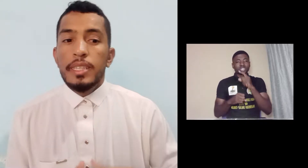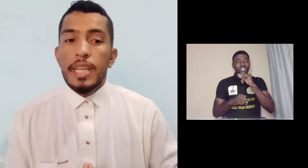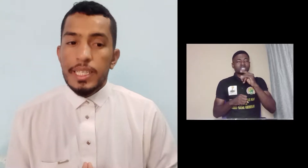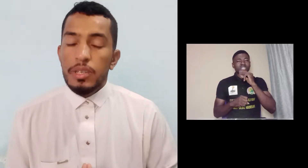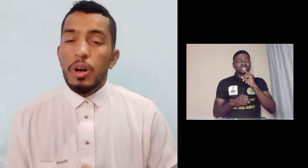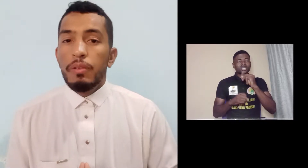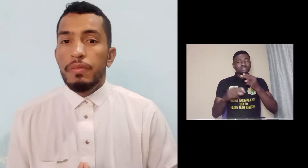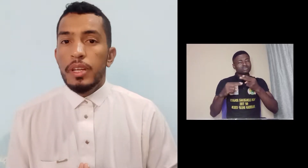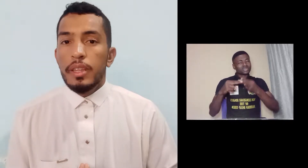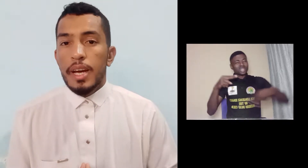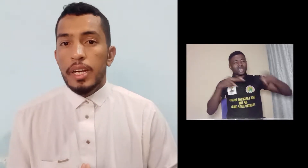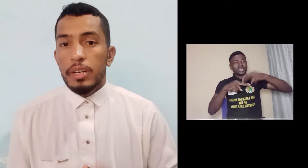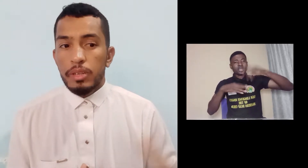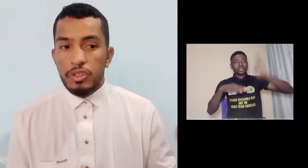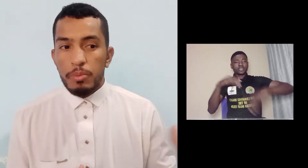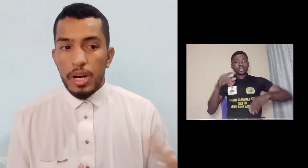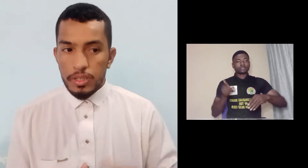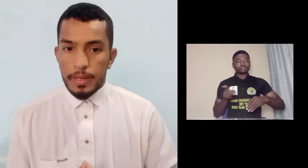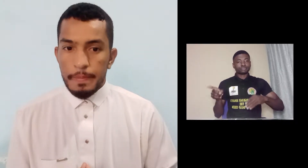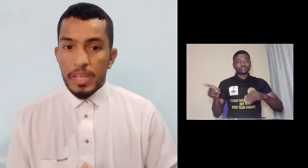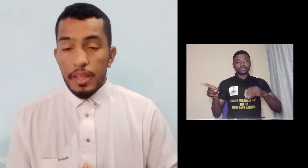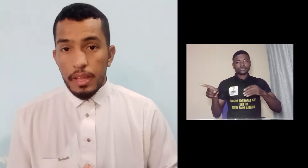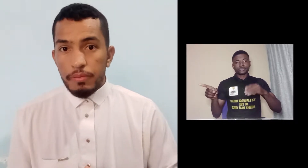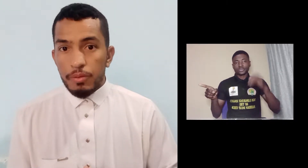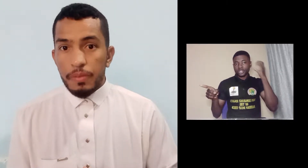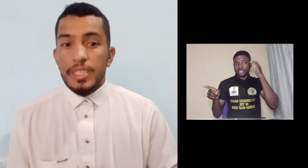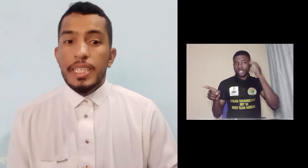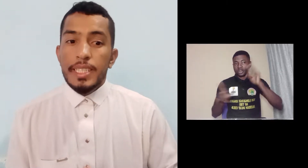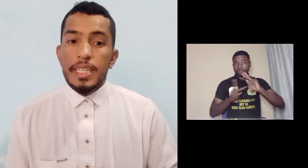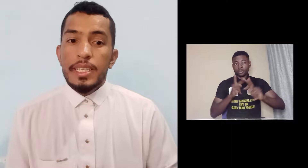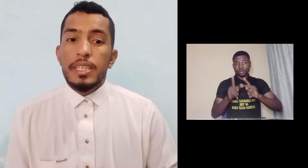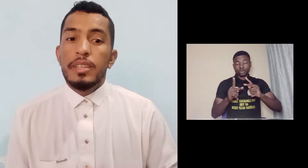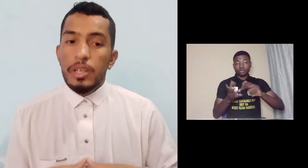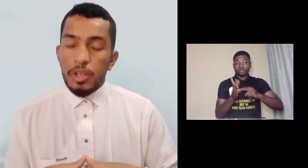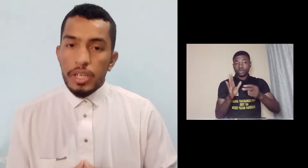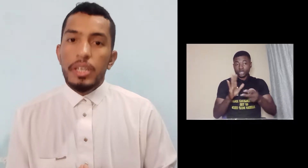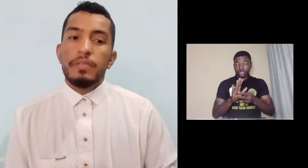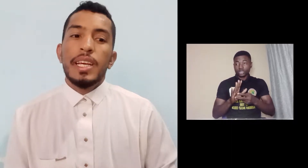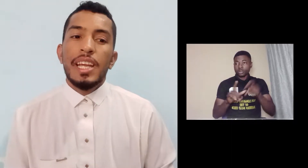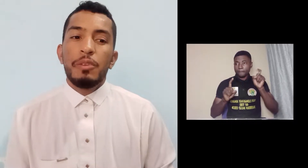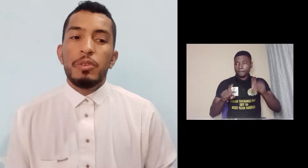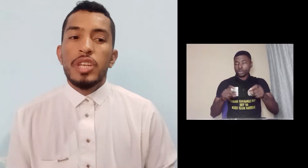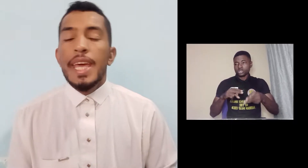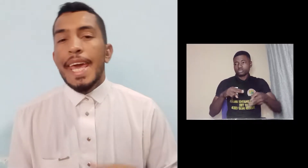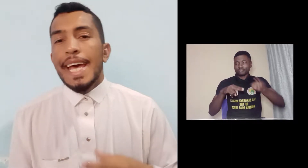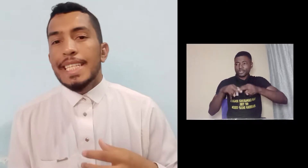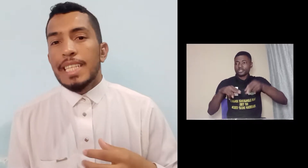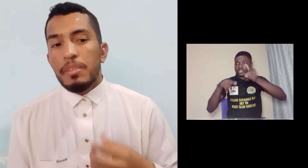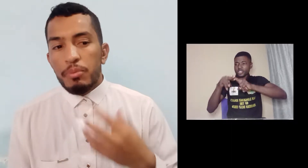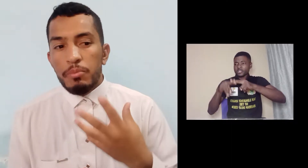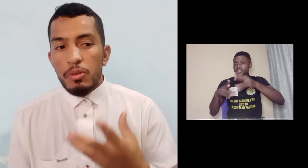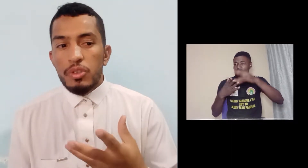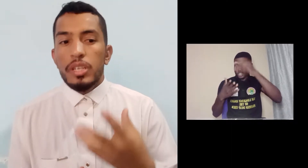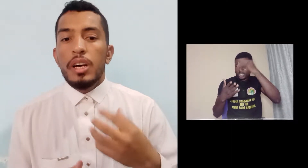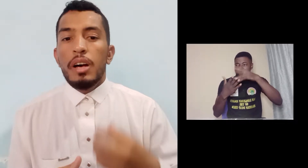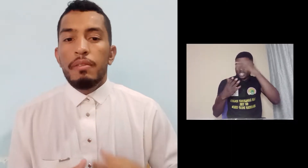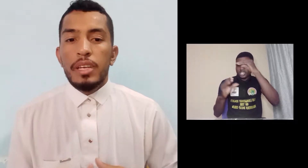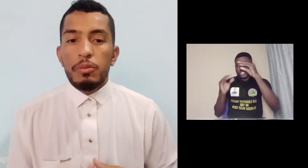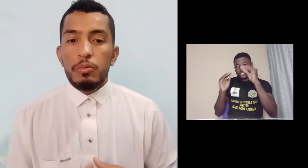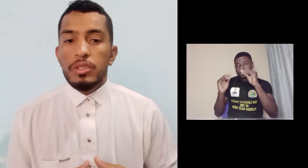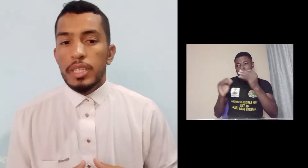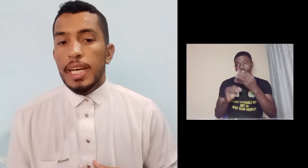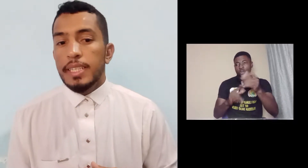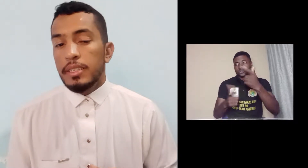than that of their hearing counterparts. Therefore, facilitating the learning of sign language and the promotion of